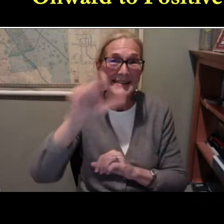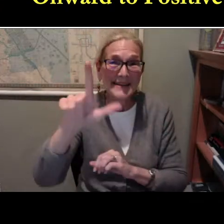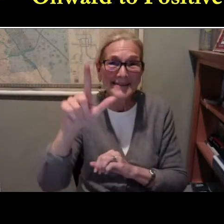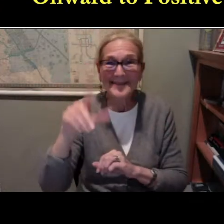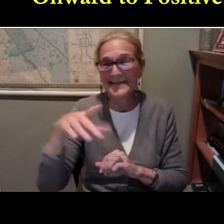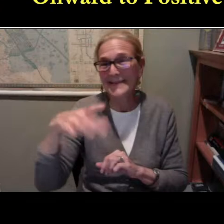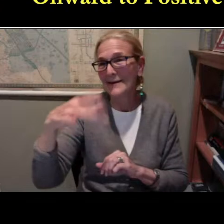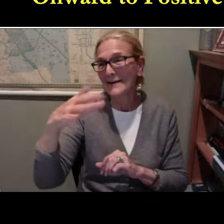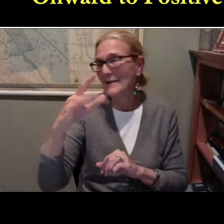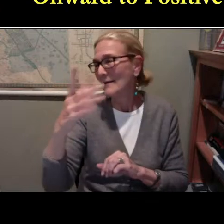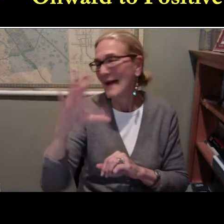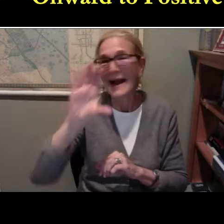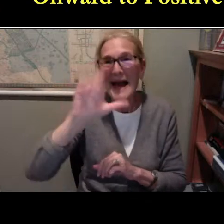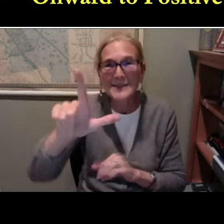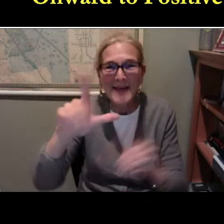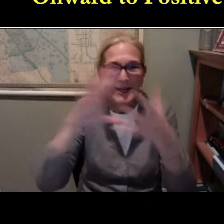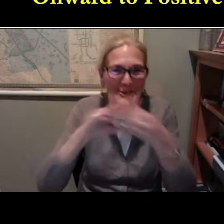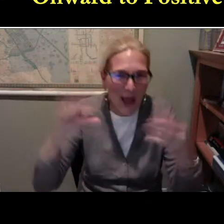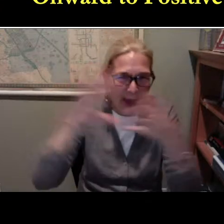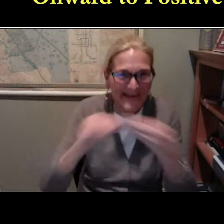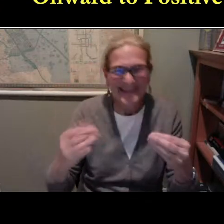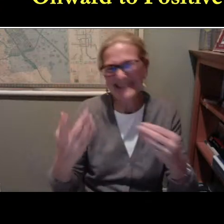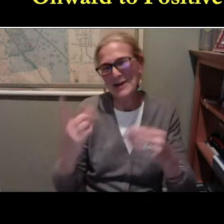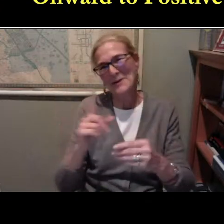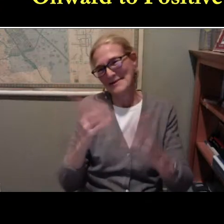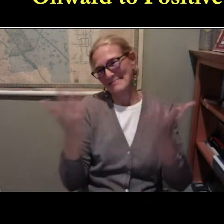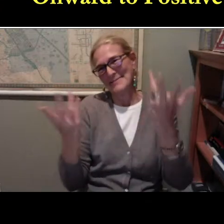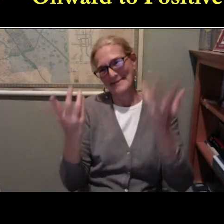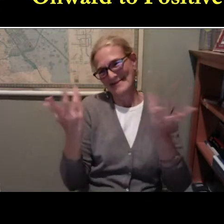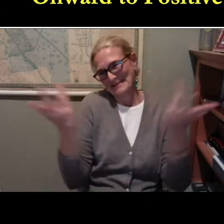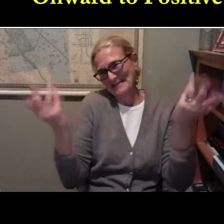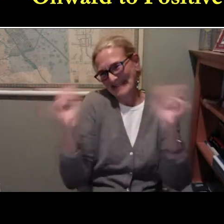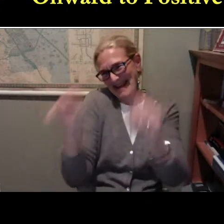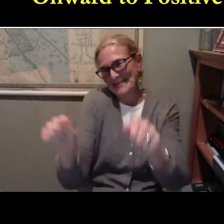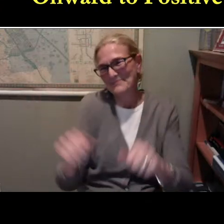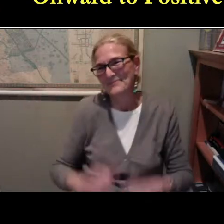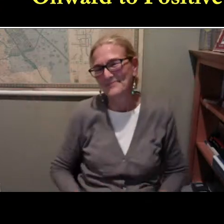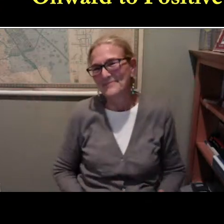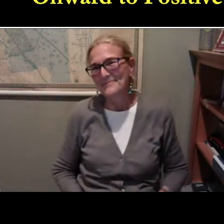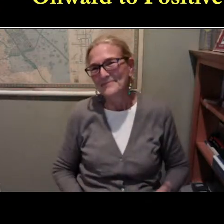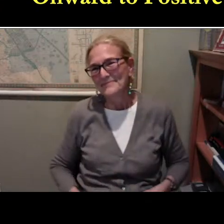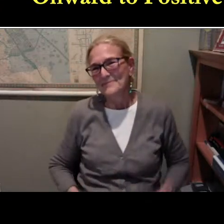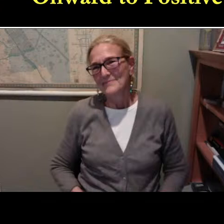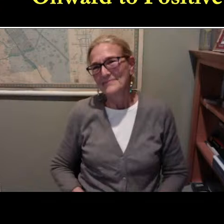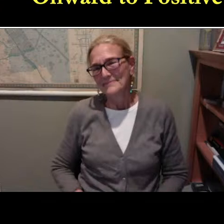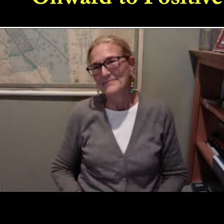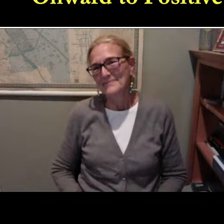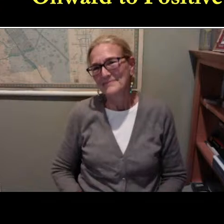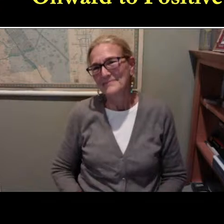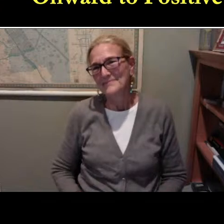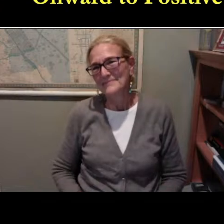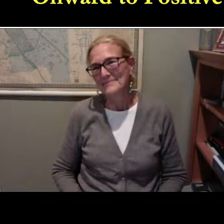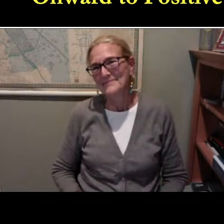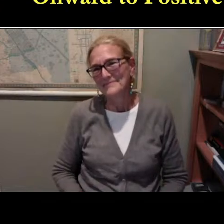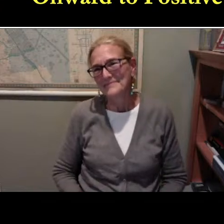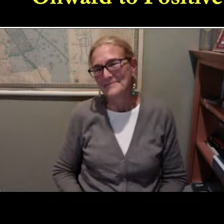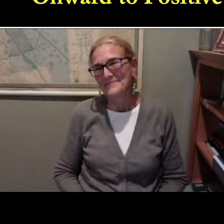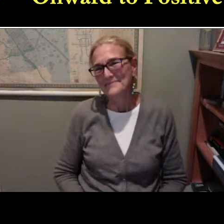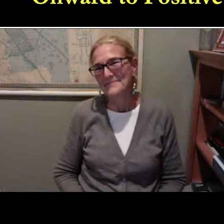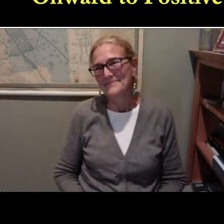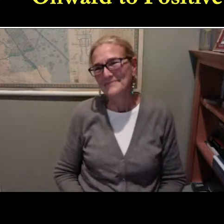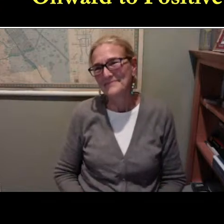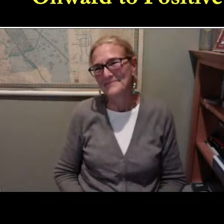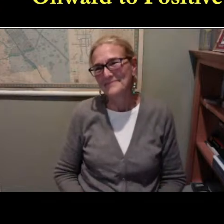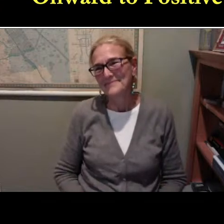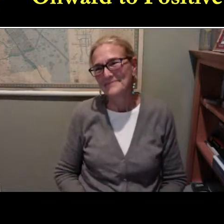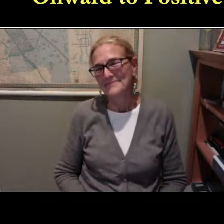going to be able to maybe use your ASL and do some ASL classifier stories. So I think that that's something that's